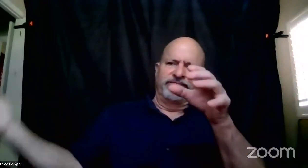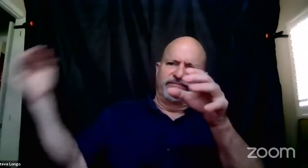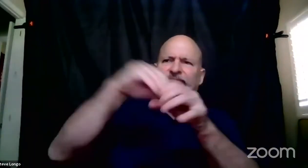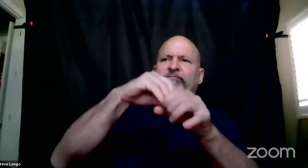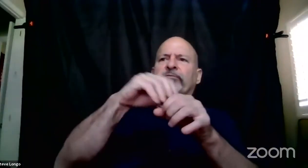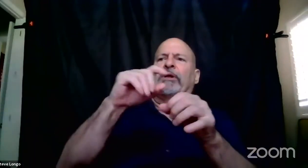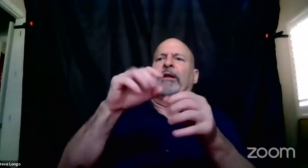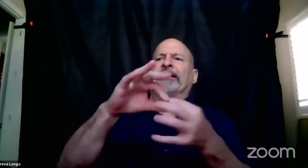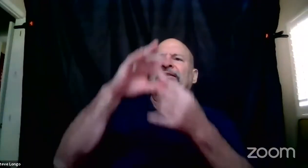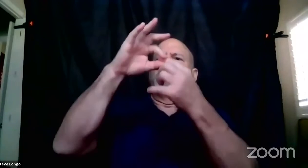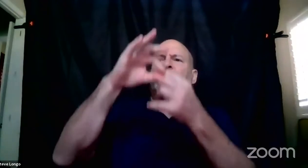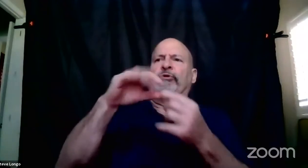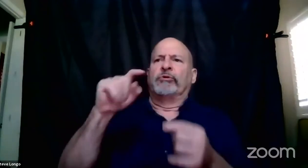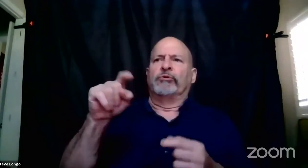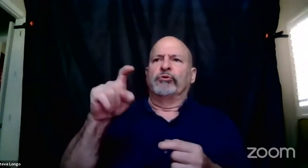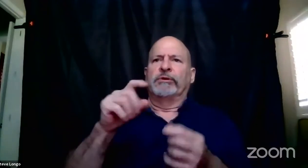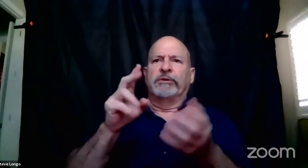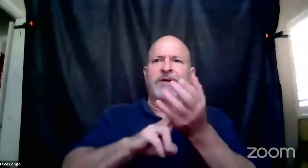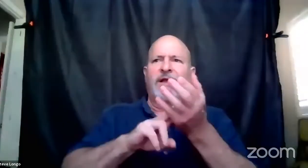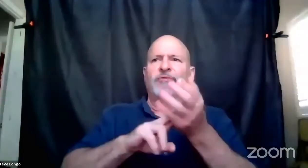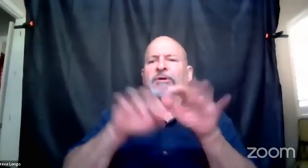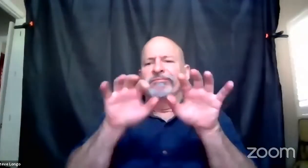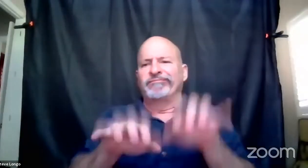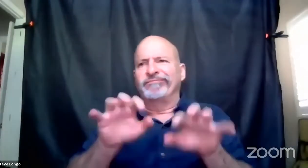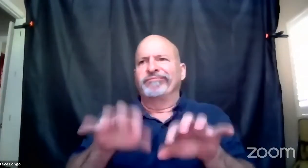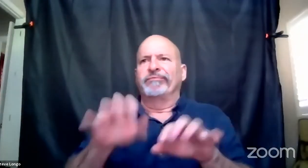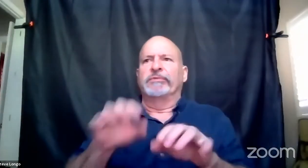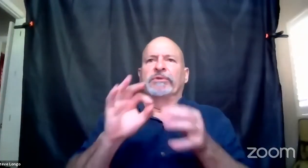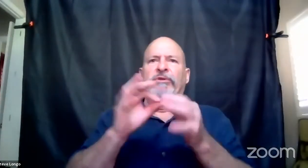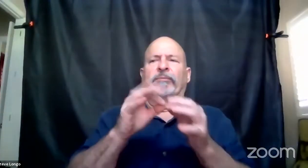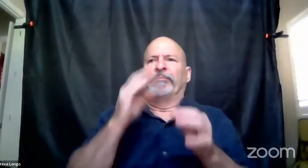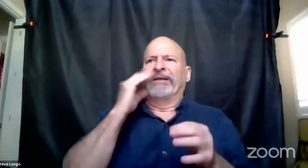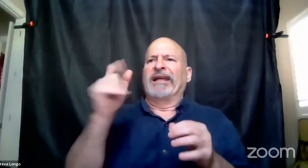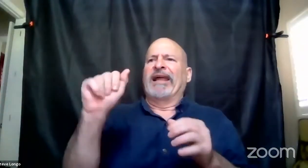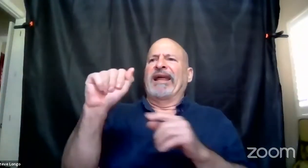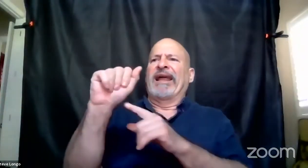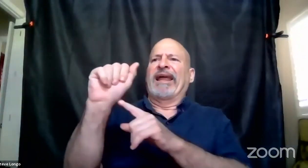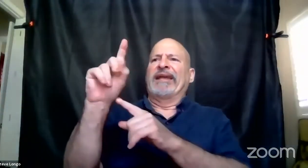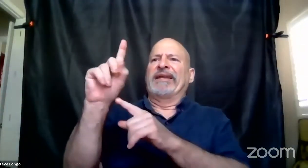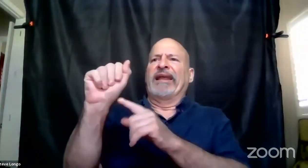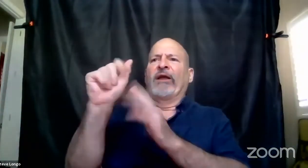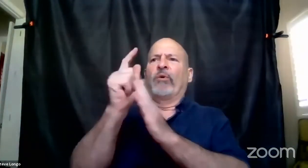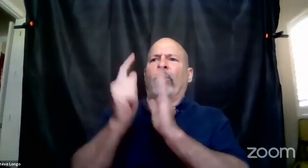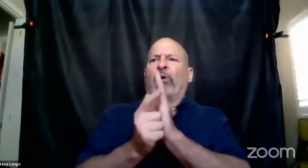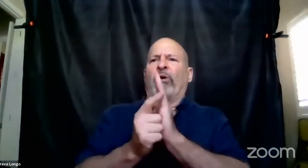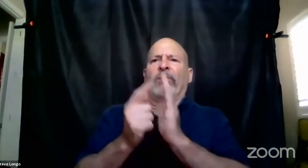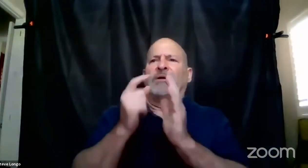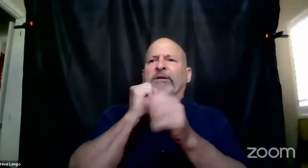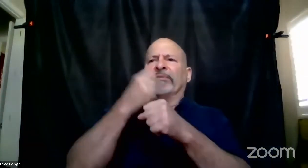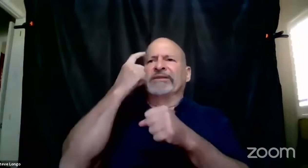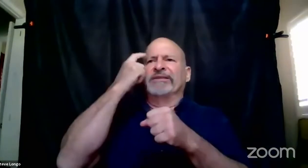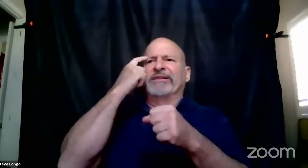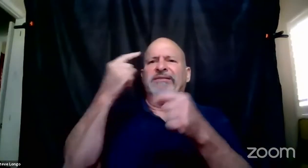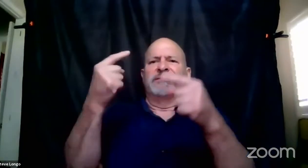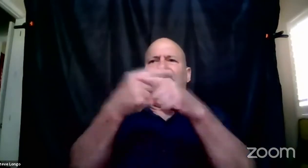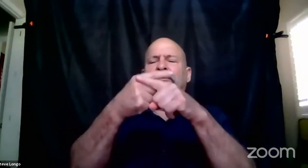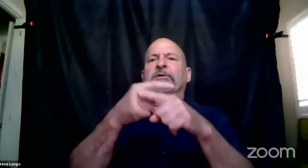really the feeling was that although initially they didn't think interpreters and real-time captionists need to be part of that waiver,